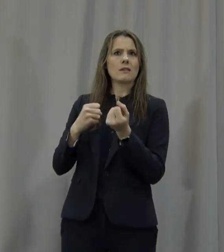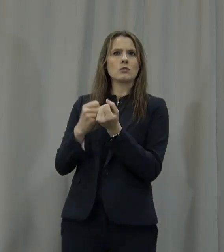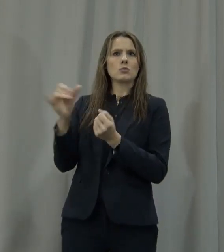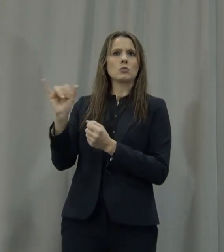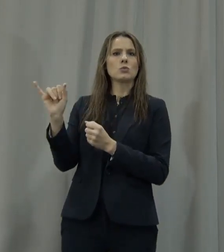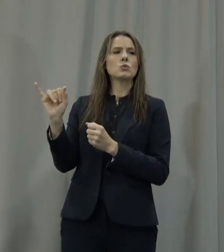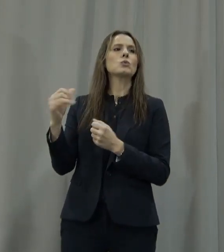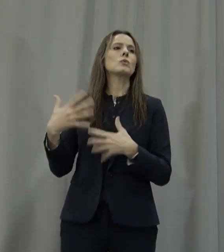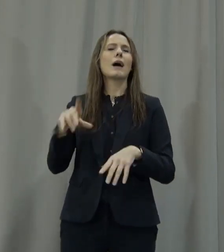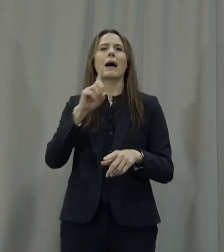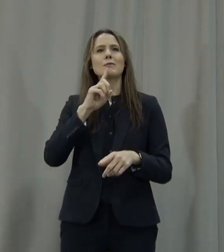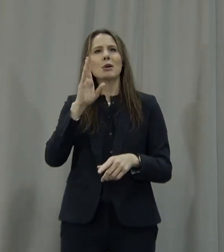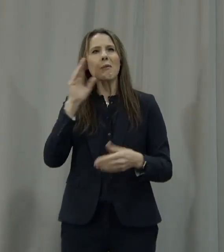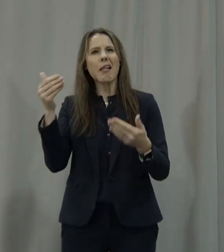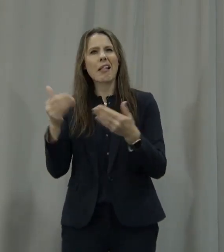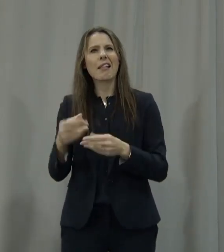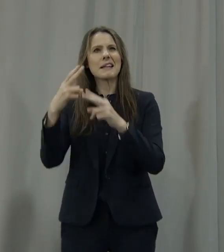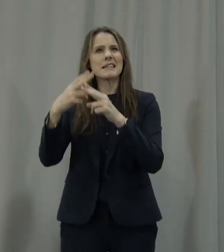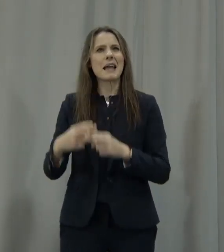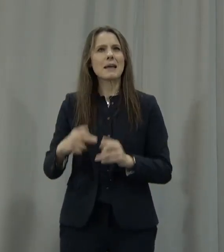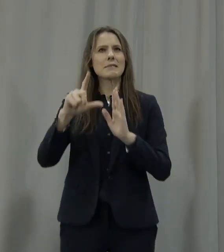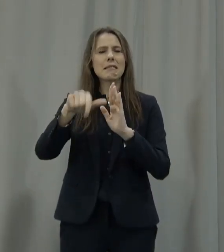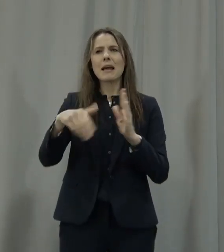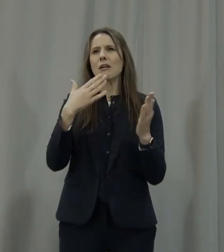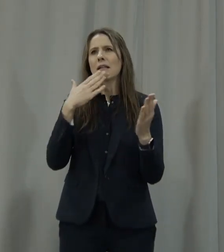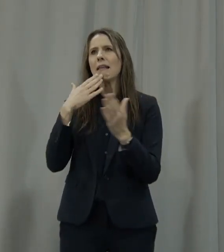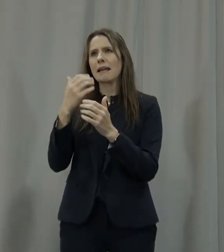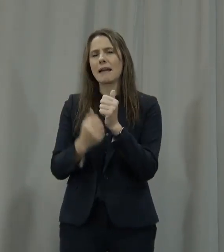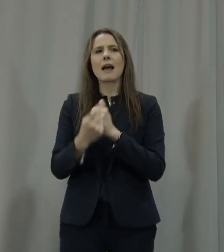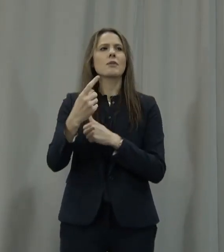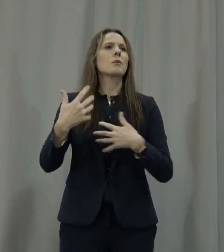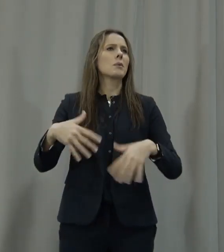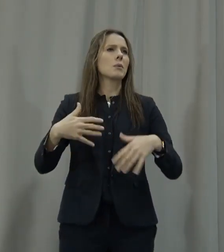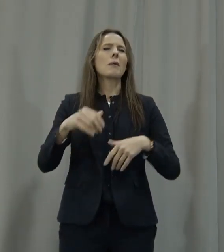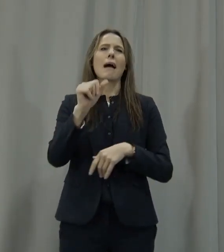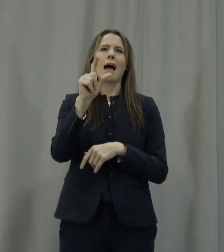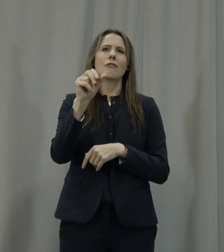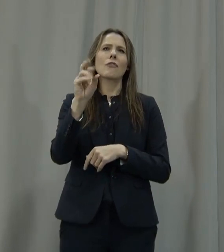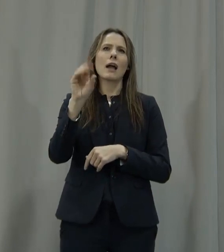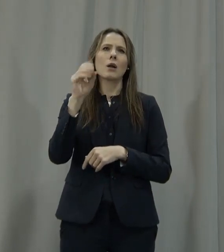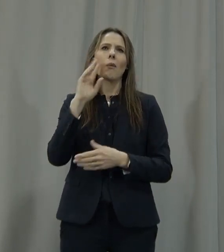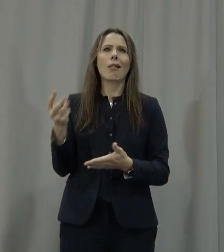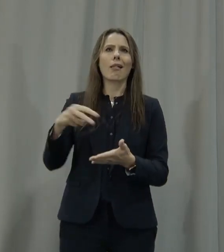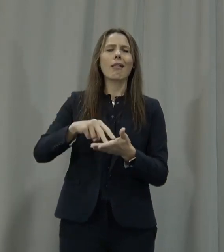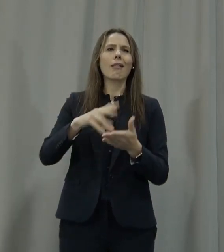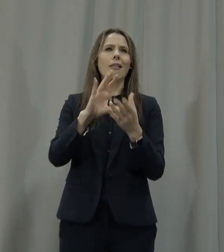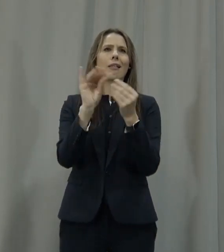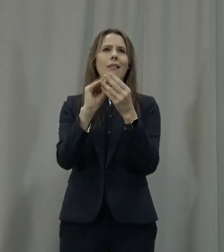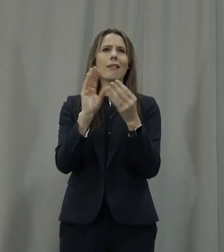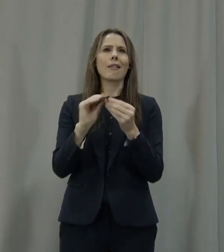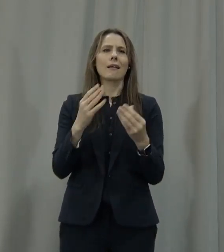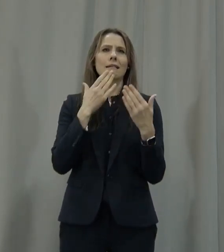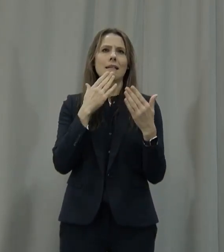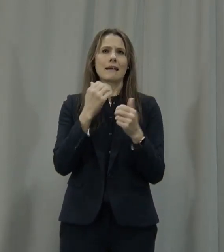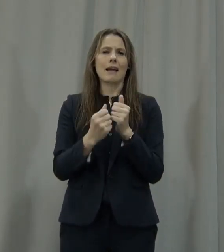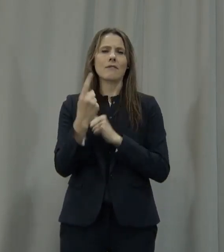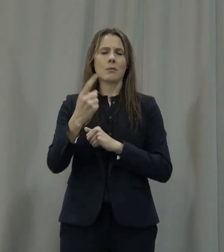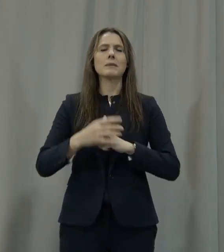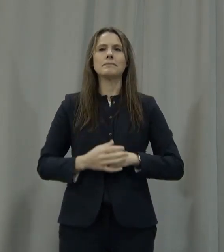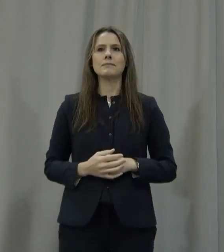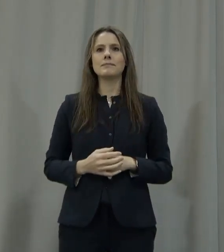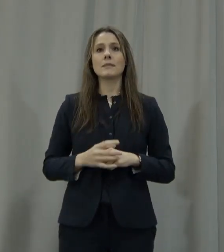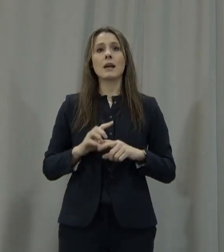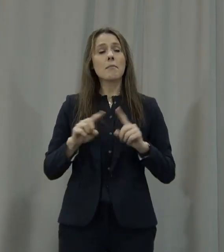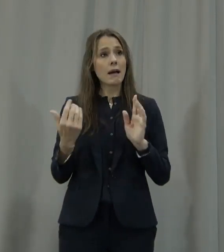sure they'll be introduced later and thanked appropriately by Alfredo as we go through this program. But as I mentioned before, we are convening